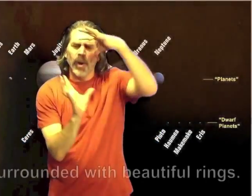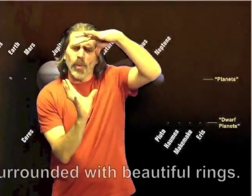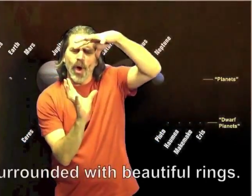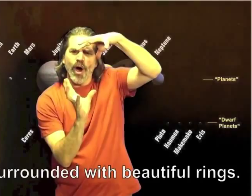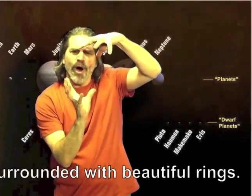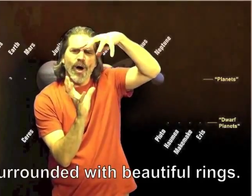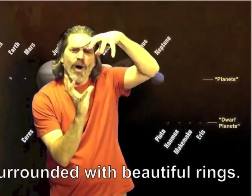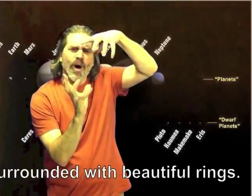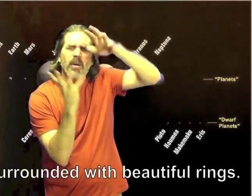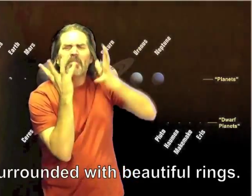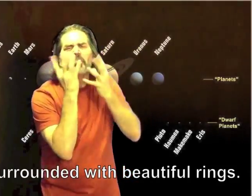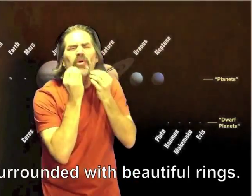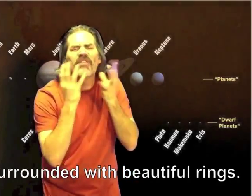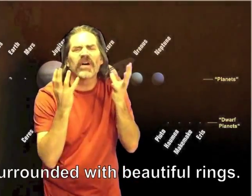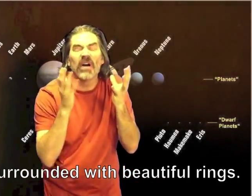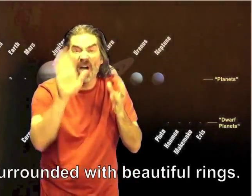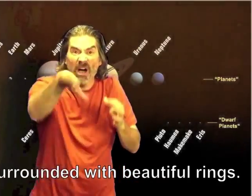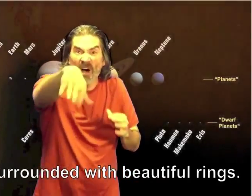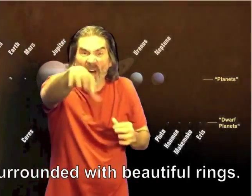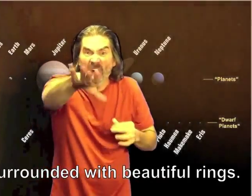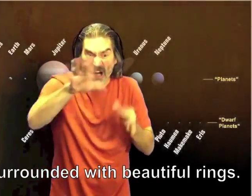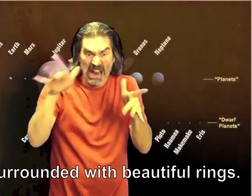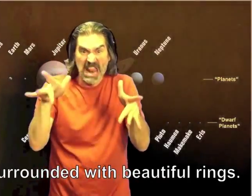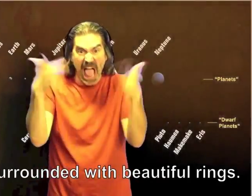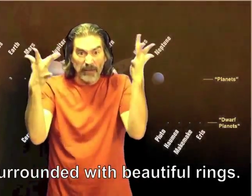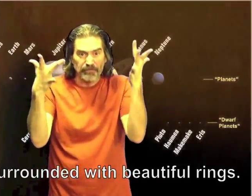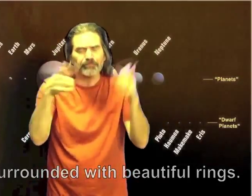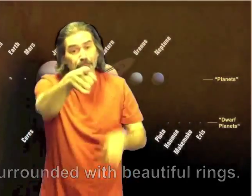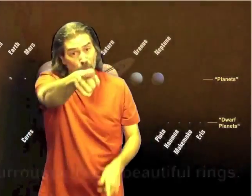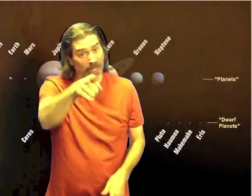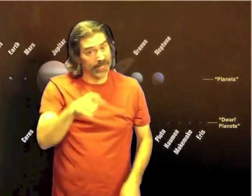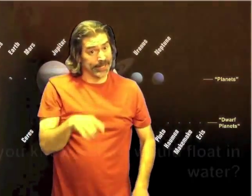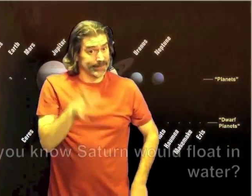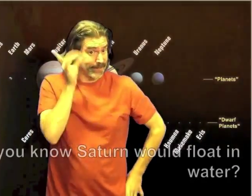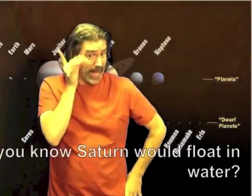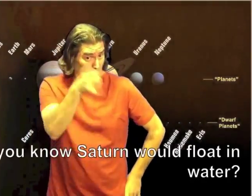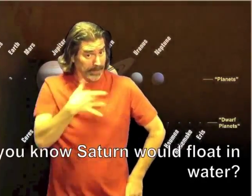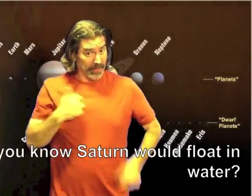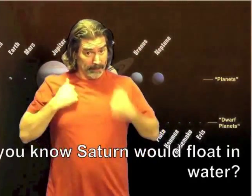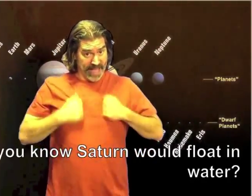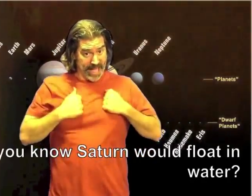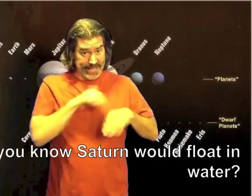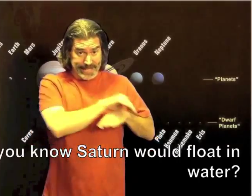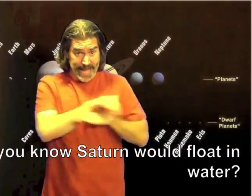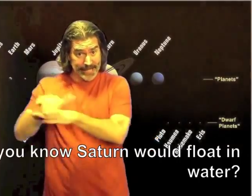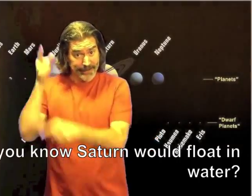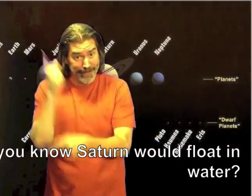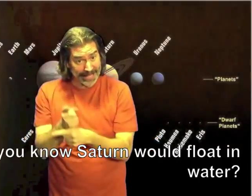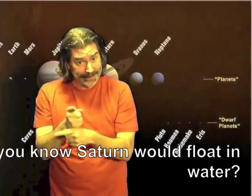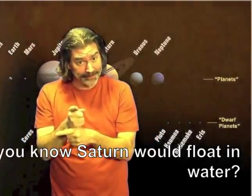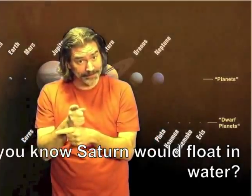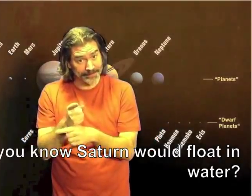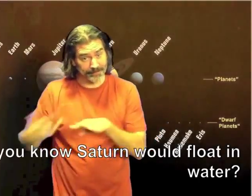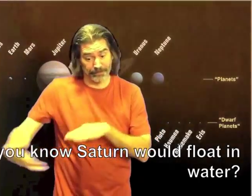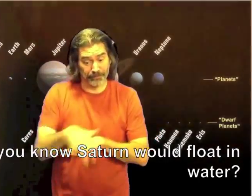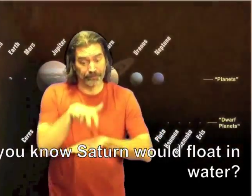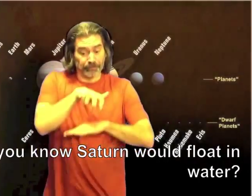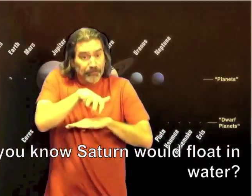With beautiful rings surrounding the planet. Here's a fact for you. Did you know that Saturn